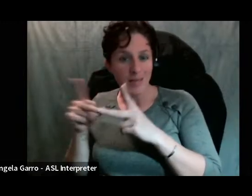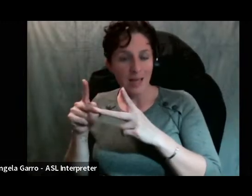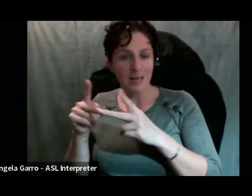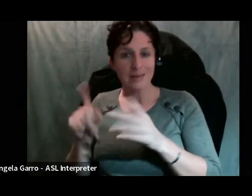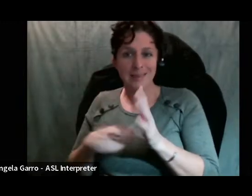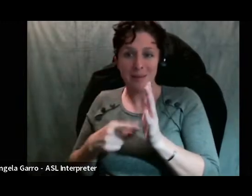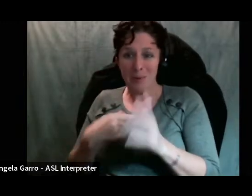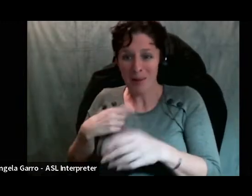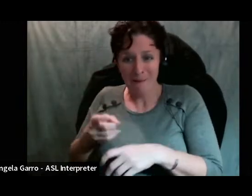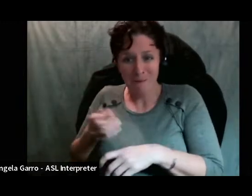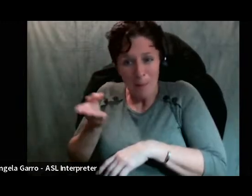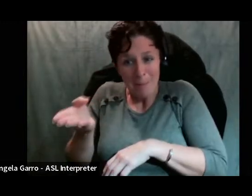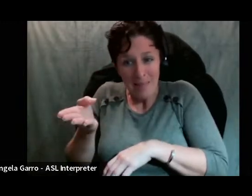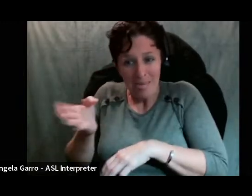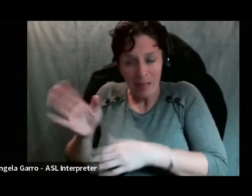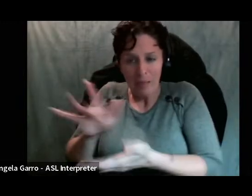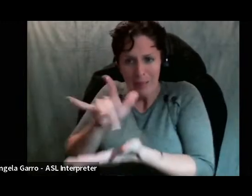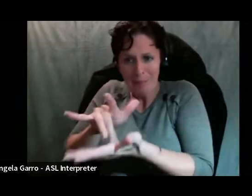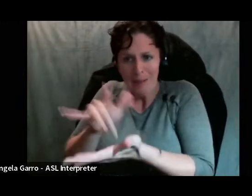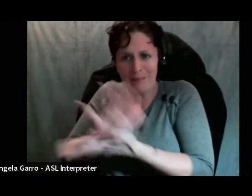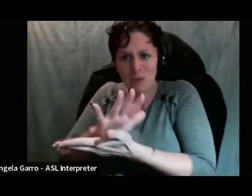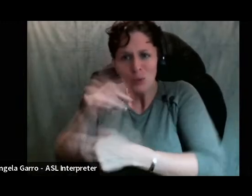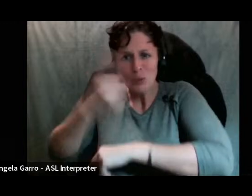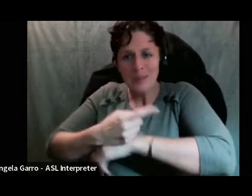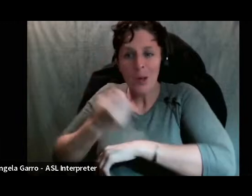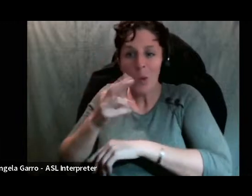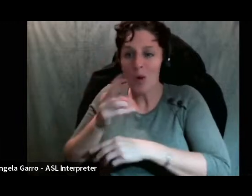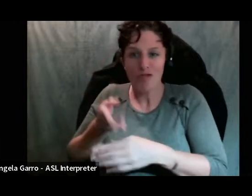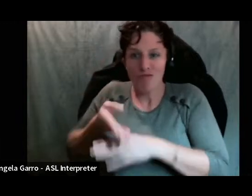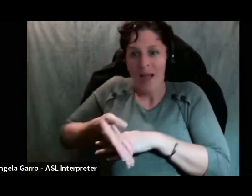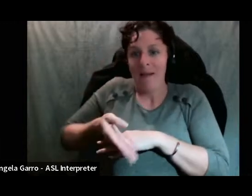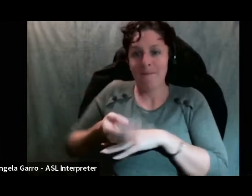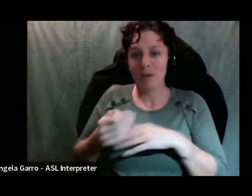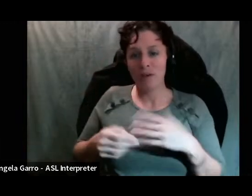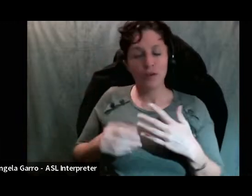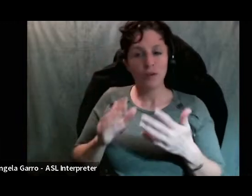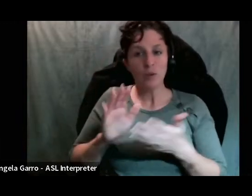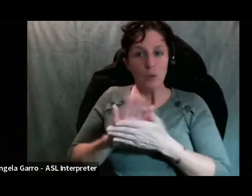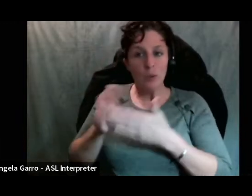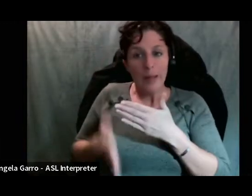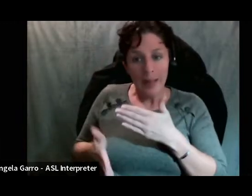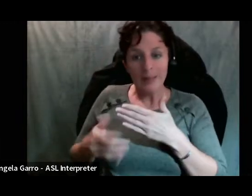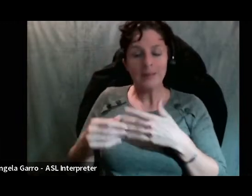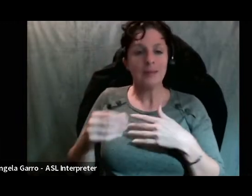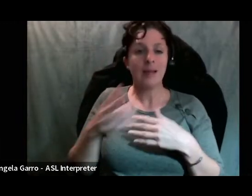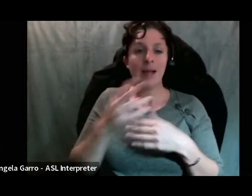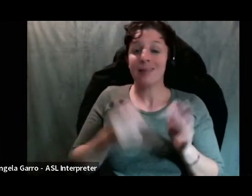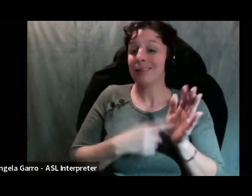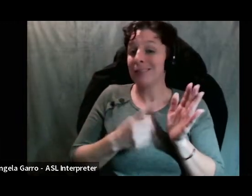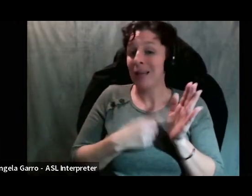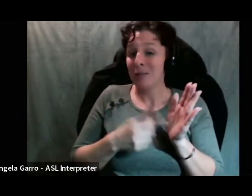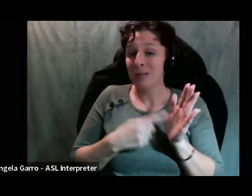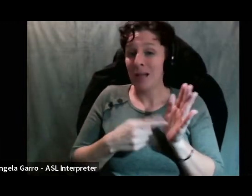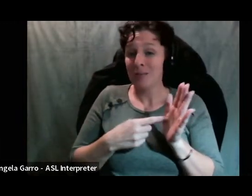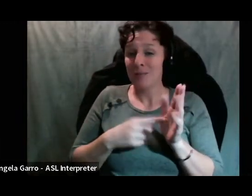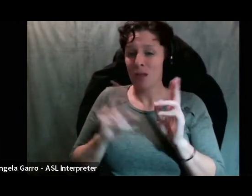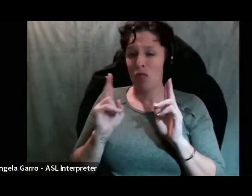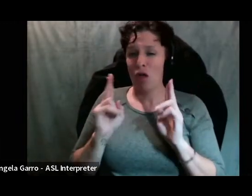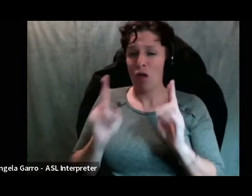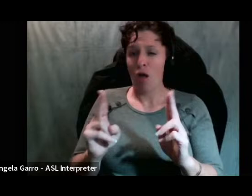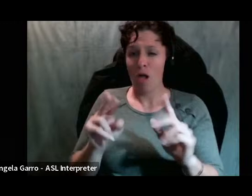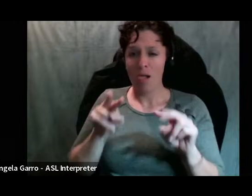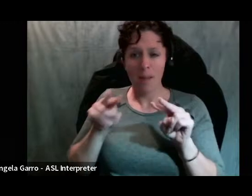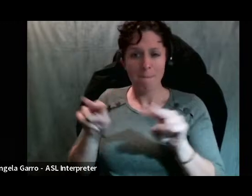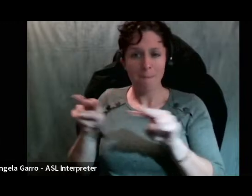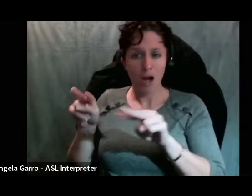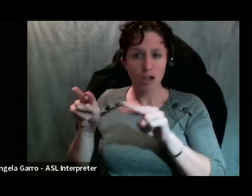sometimes in the middle of the school day or right after school ends, and sometimes the hall monitors